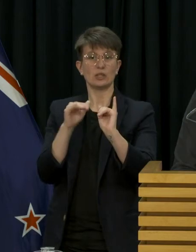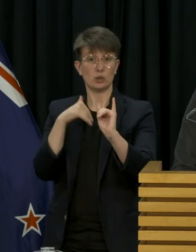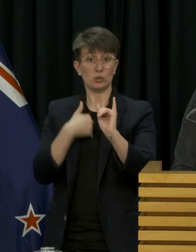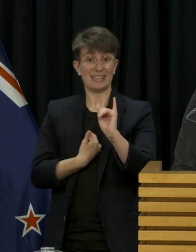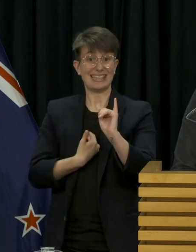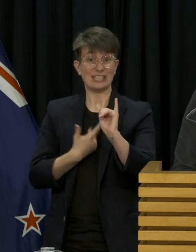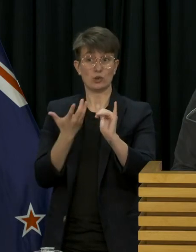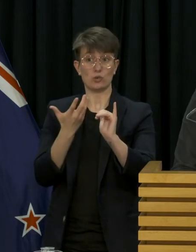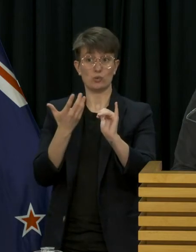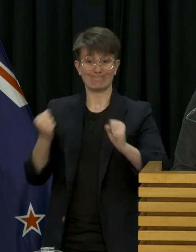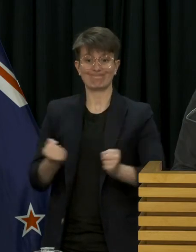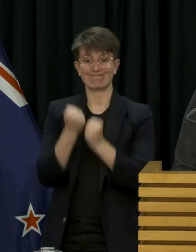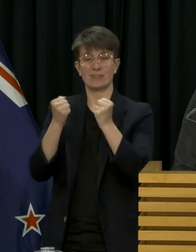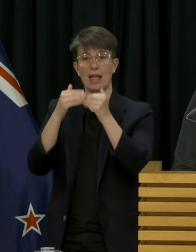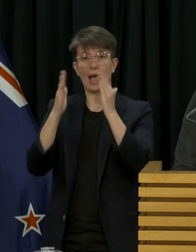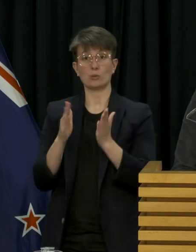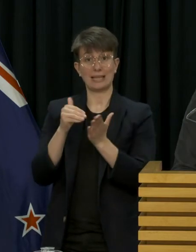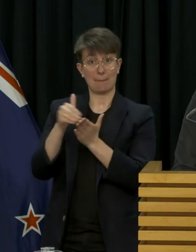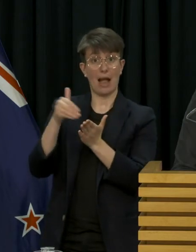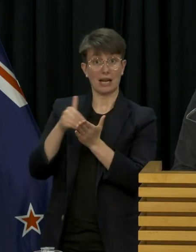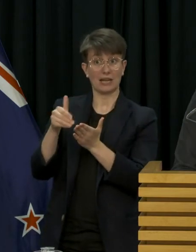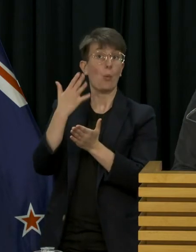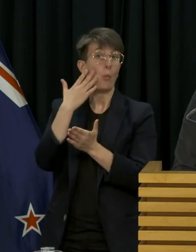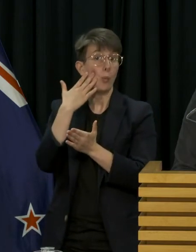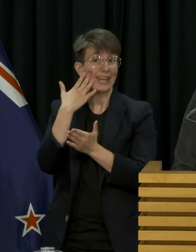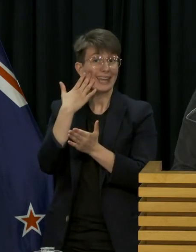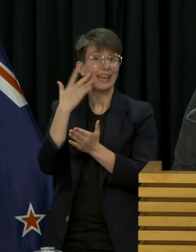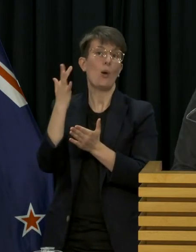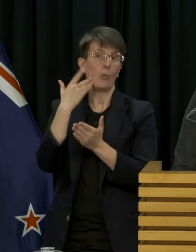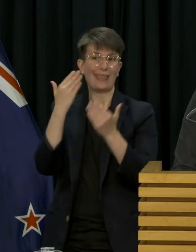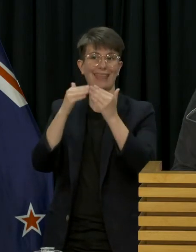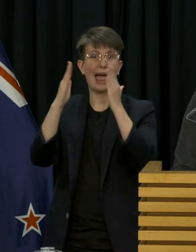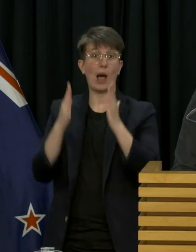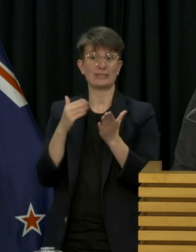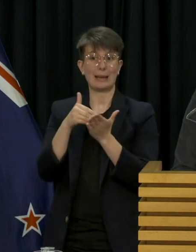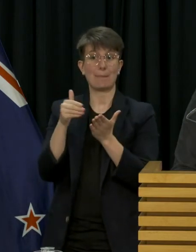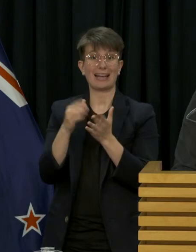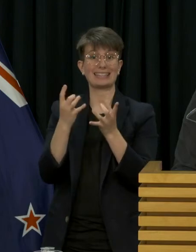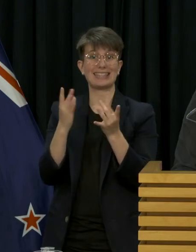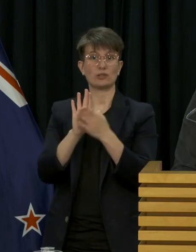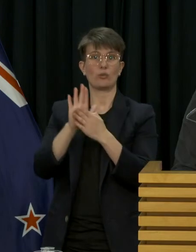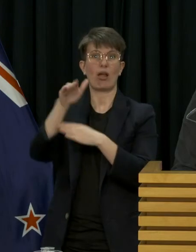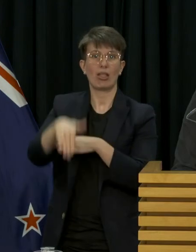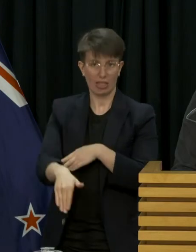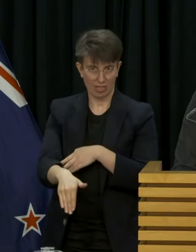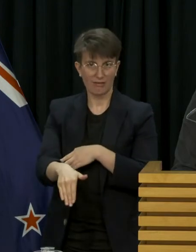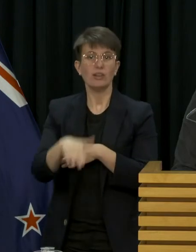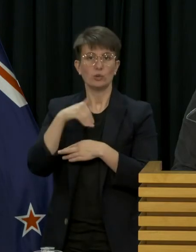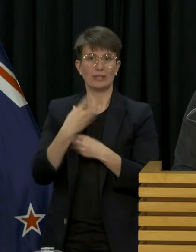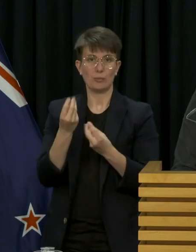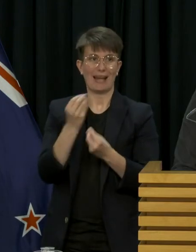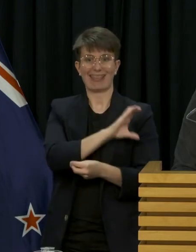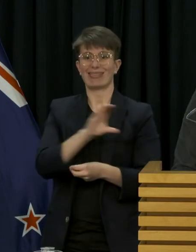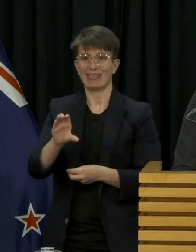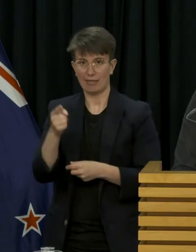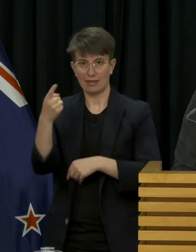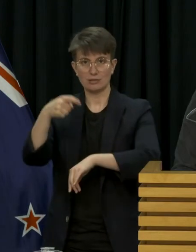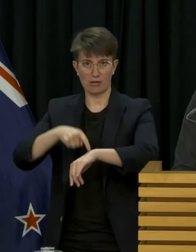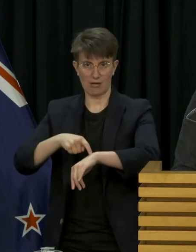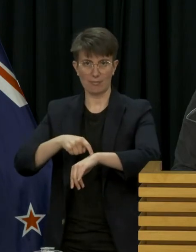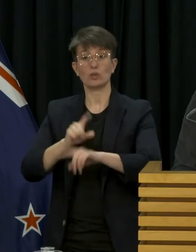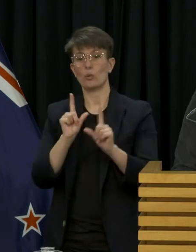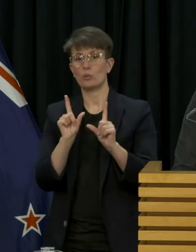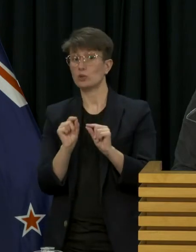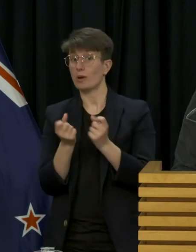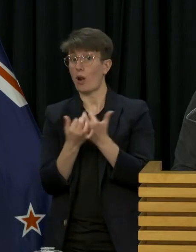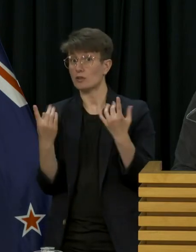ongoing supply, is the exact time it declines. So we've done a number of things to try and shore that up. Firstly, ensuring workforce is retained, and